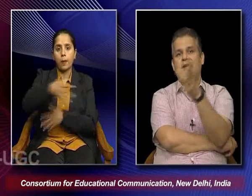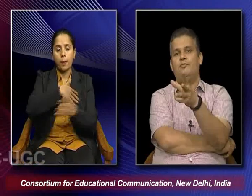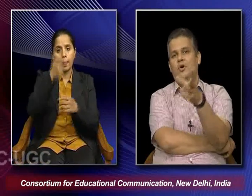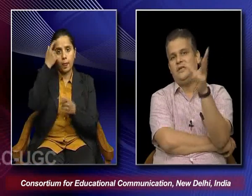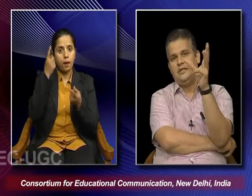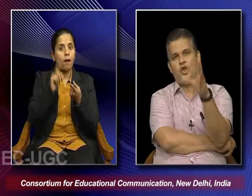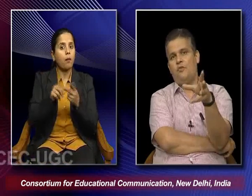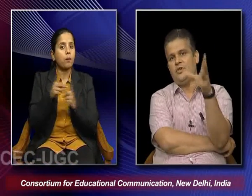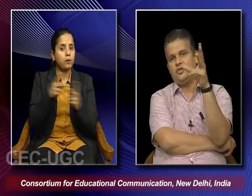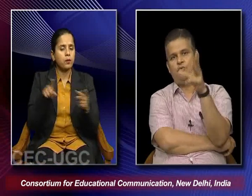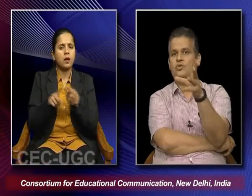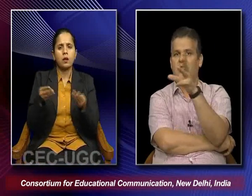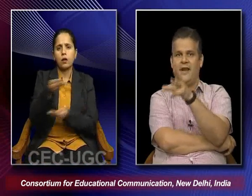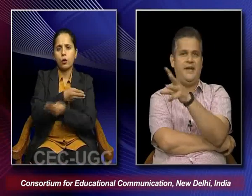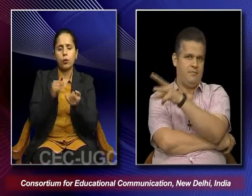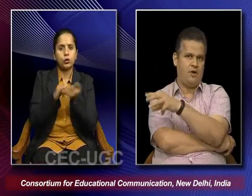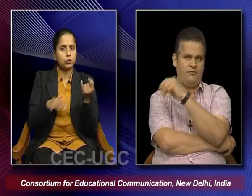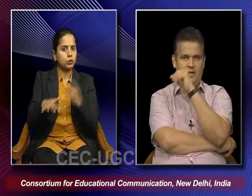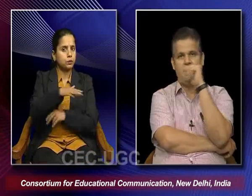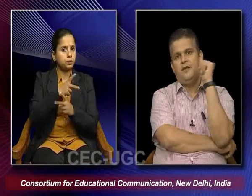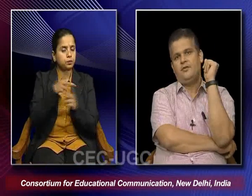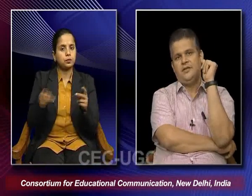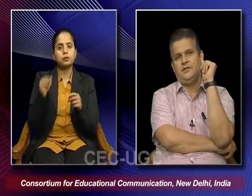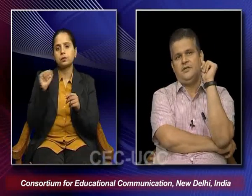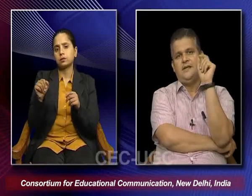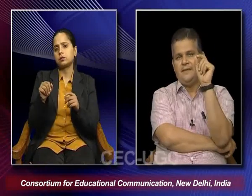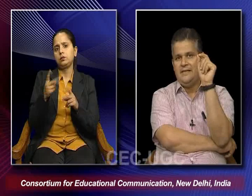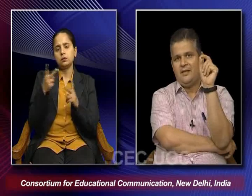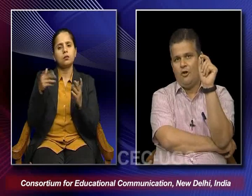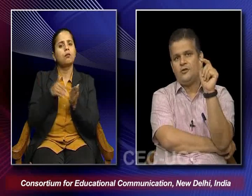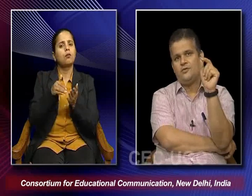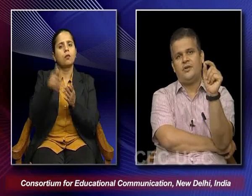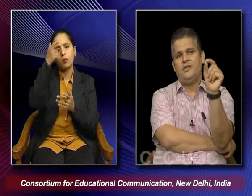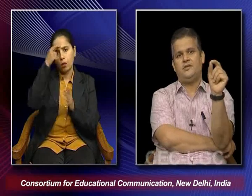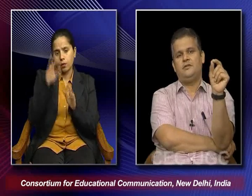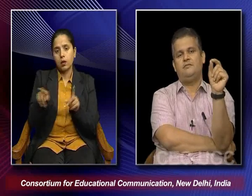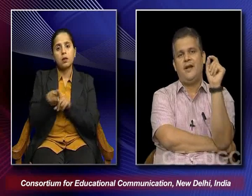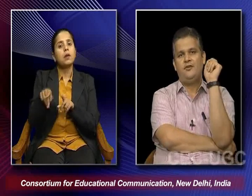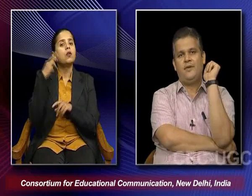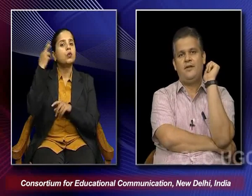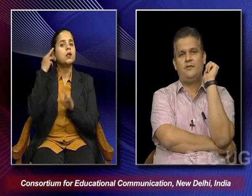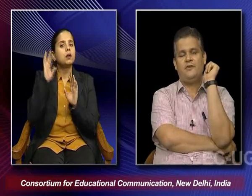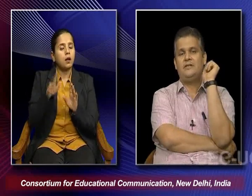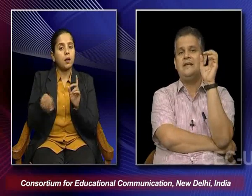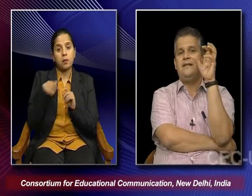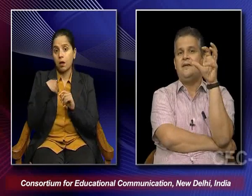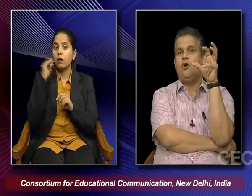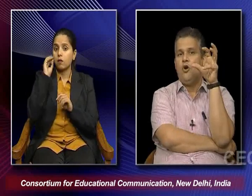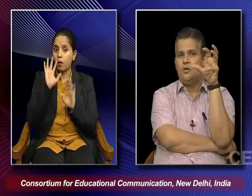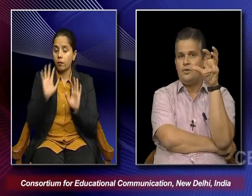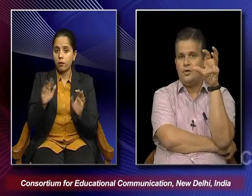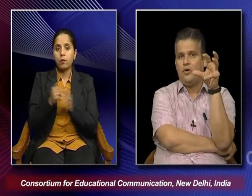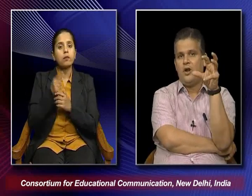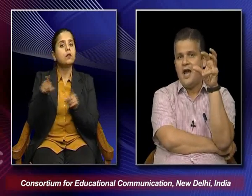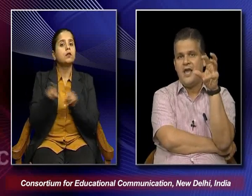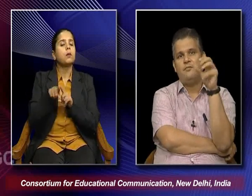laid upon economic, social and demographic crisis. These are also the reasons, mind you my dear friends, that